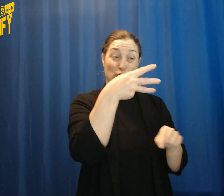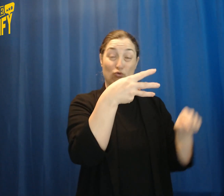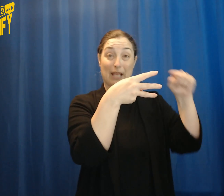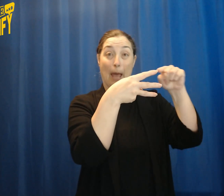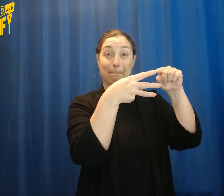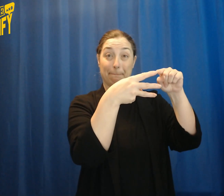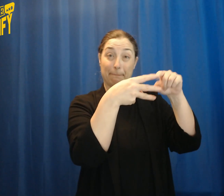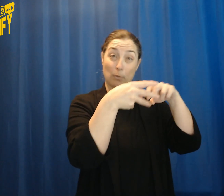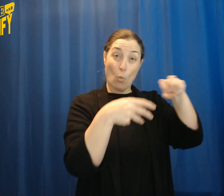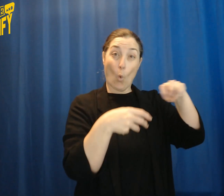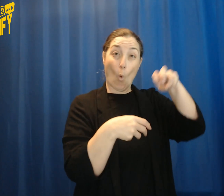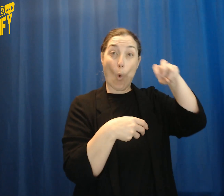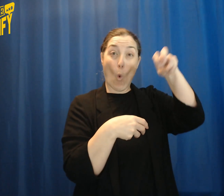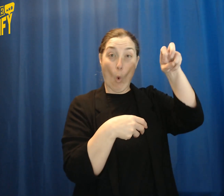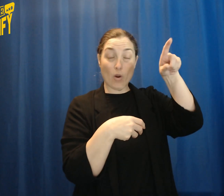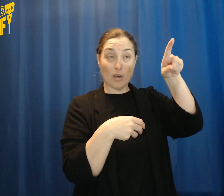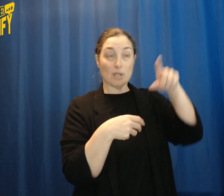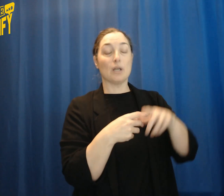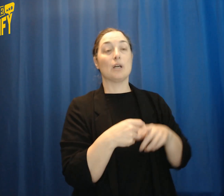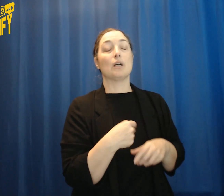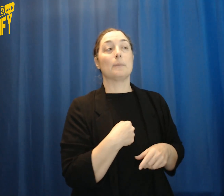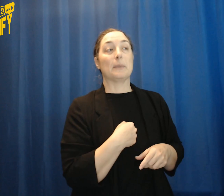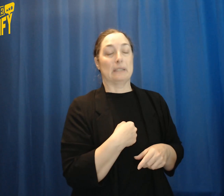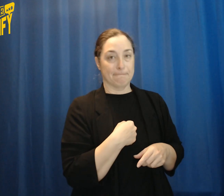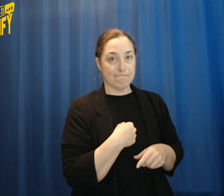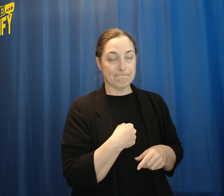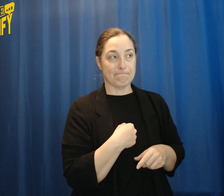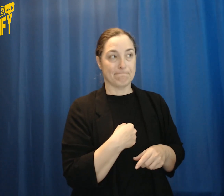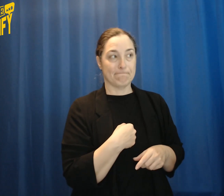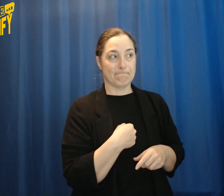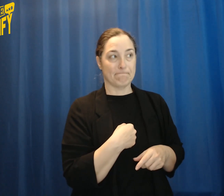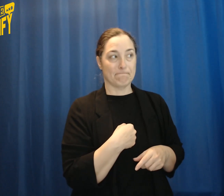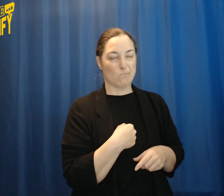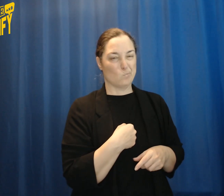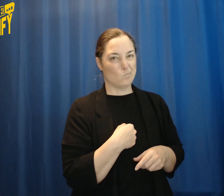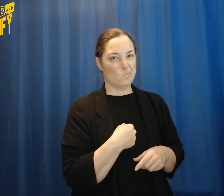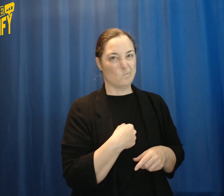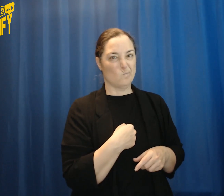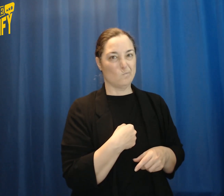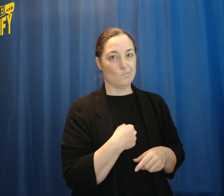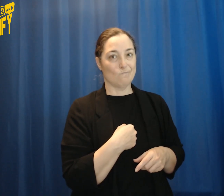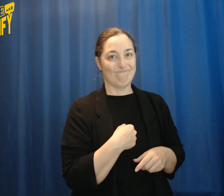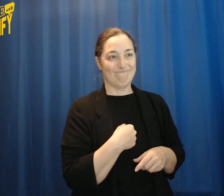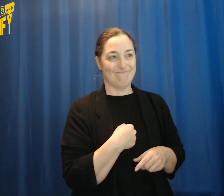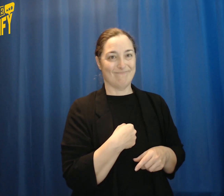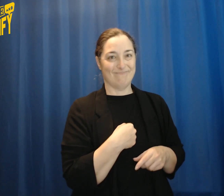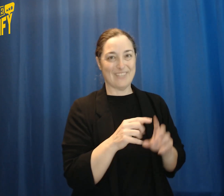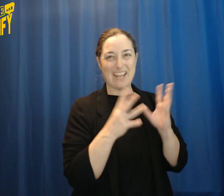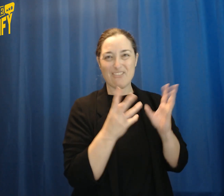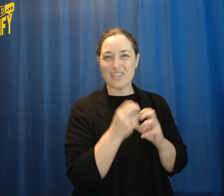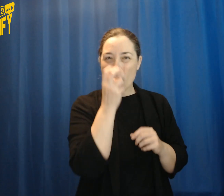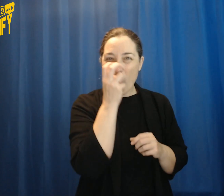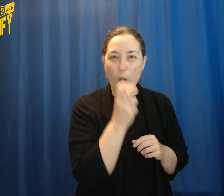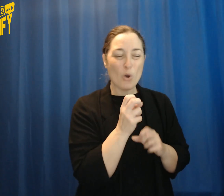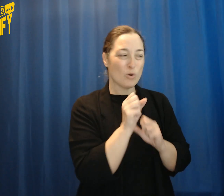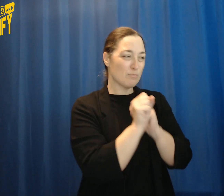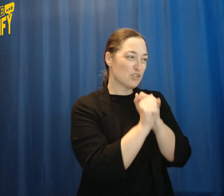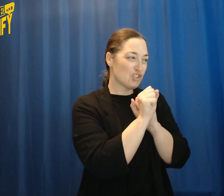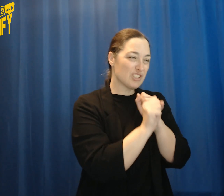up. And I thought, yeah, righto. And everything was really old. All the machinery was really old. They'd thrown money at